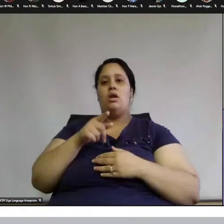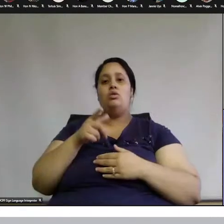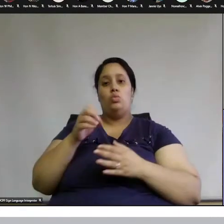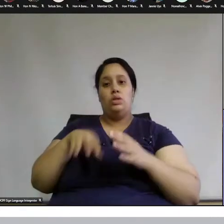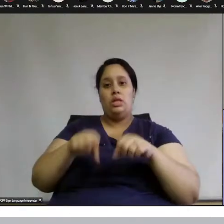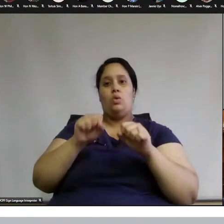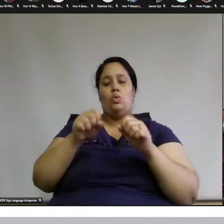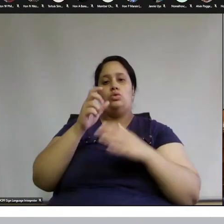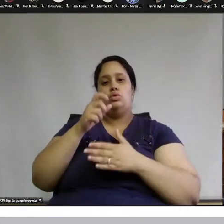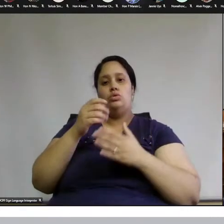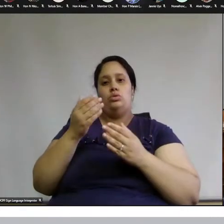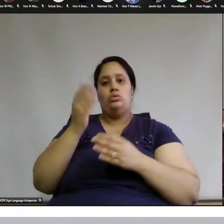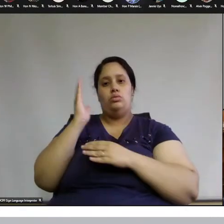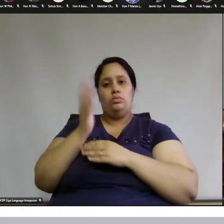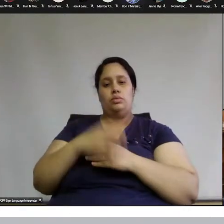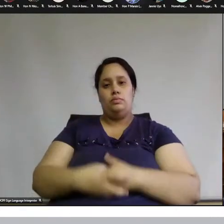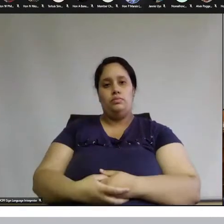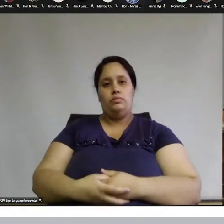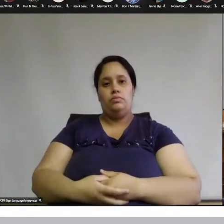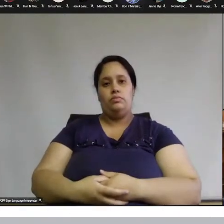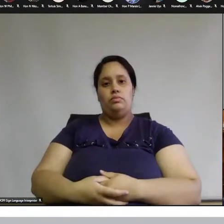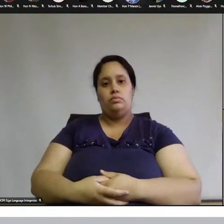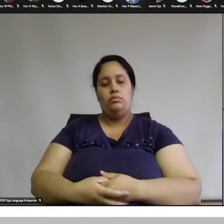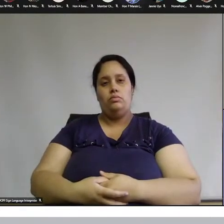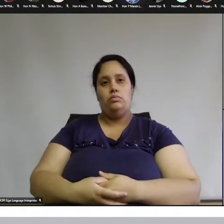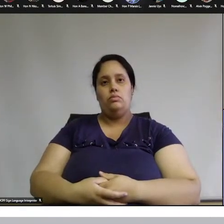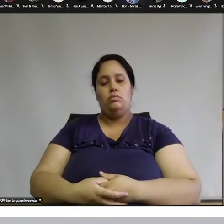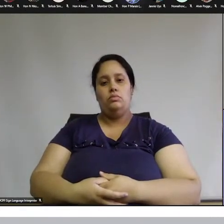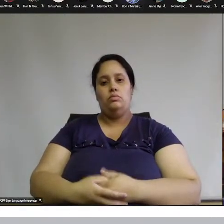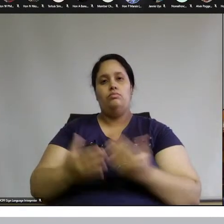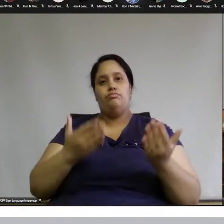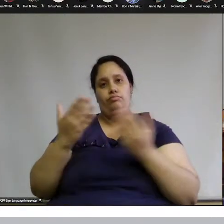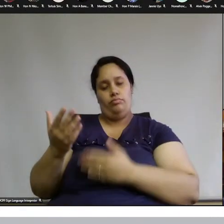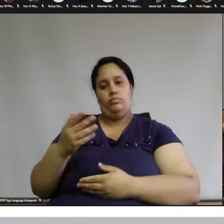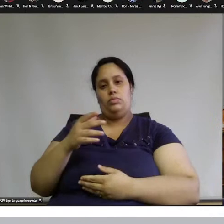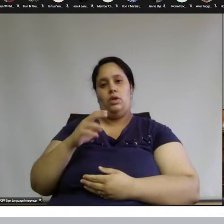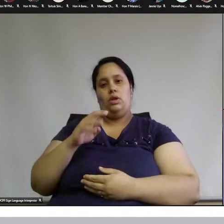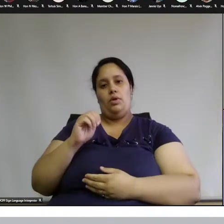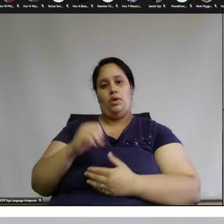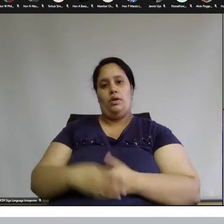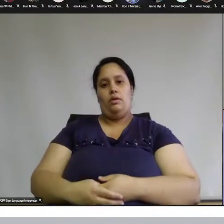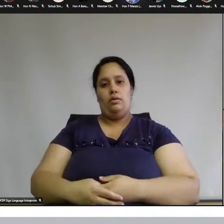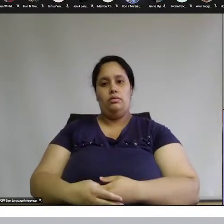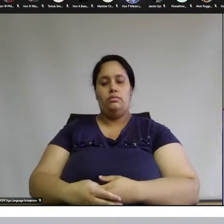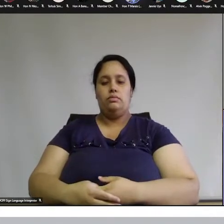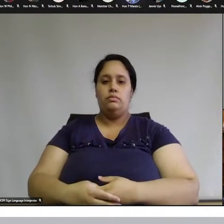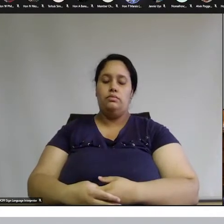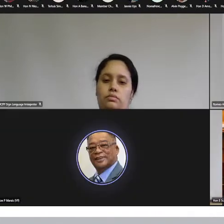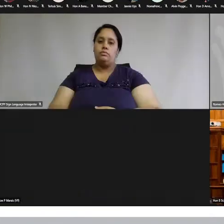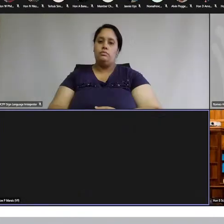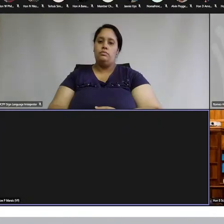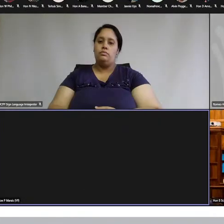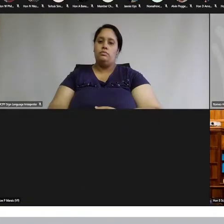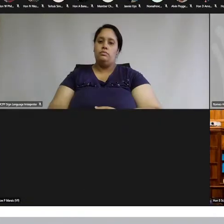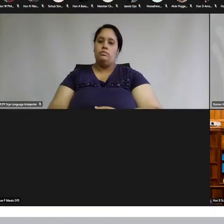slot? Yes, Madam, I will be taking it up. Over to you. Thank you so